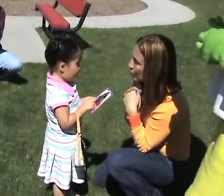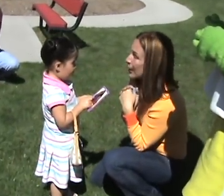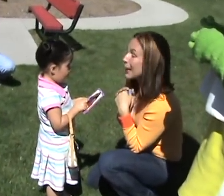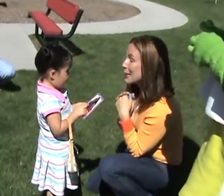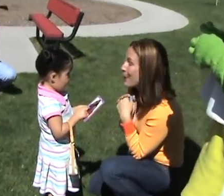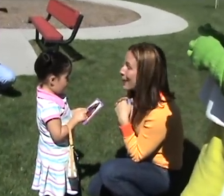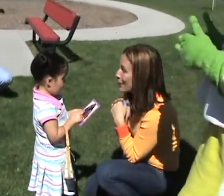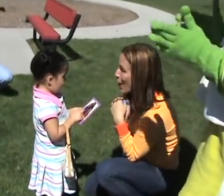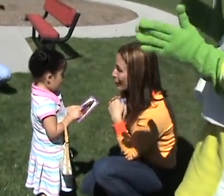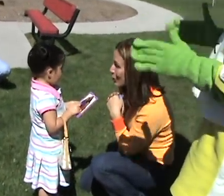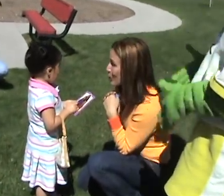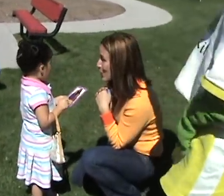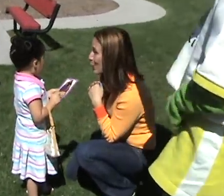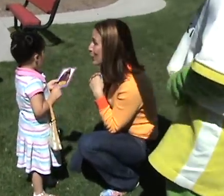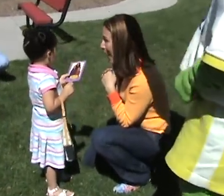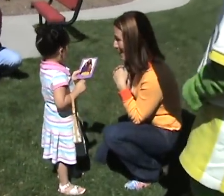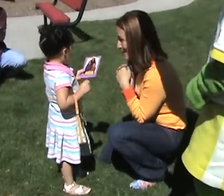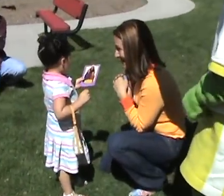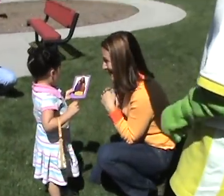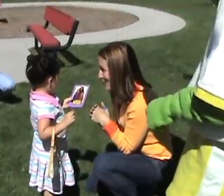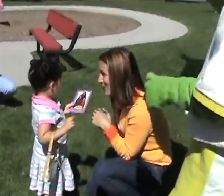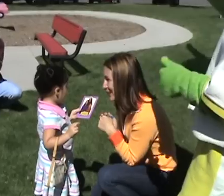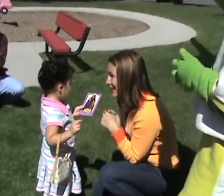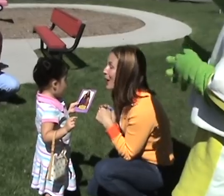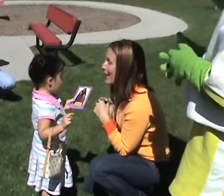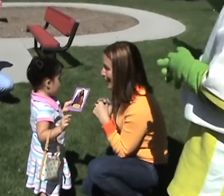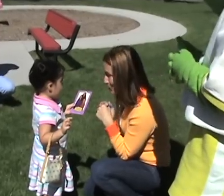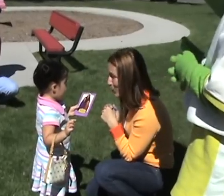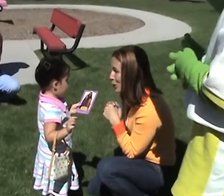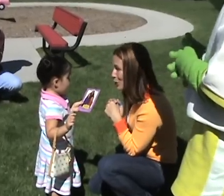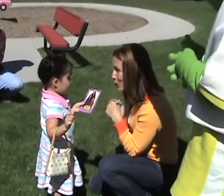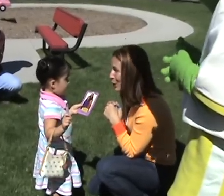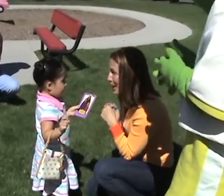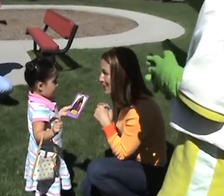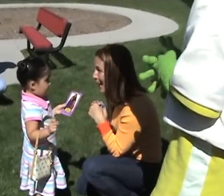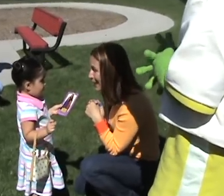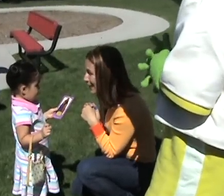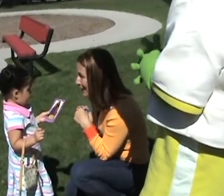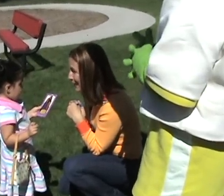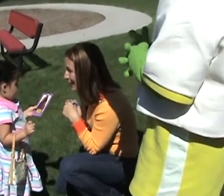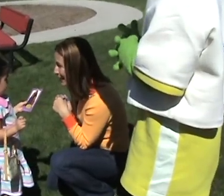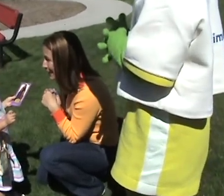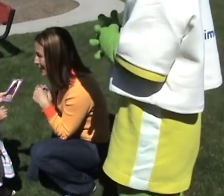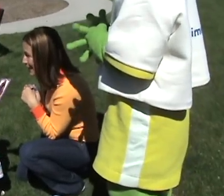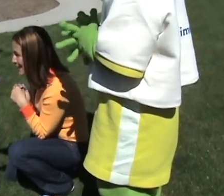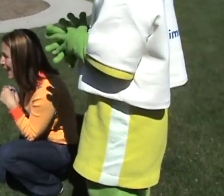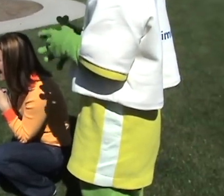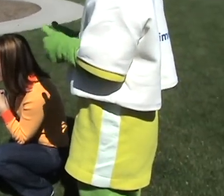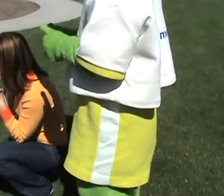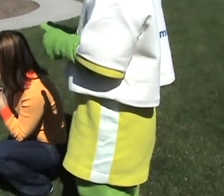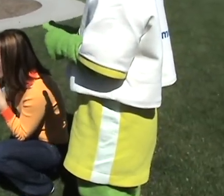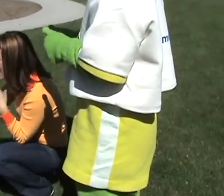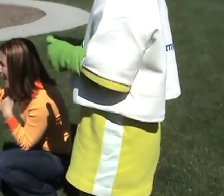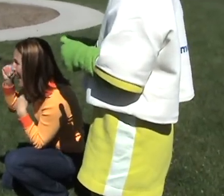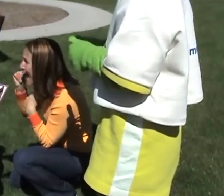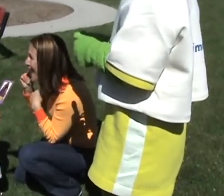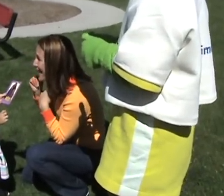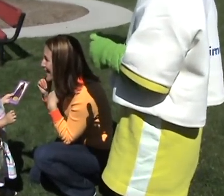It is my daughter. What's her name? That's right. Do you know her name sign? Sign of time with Alex